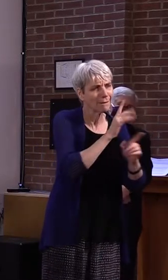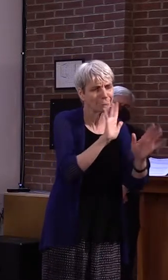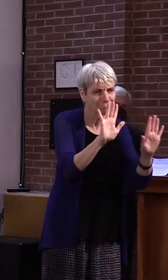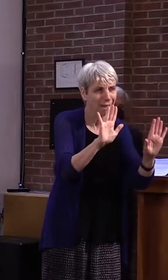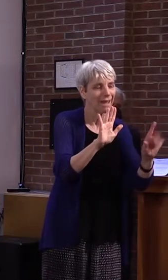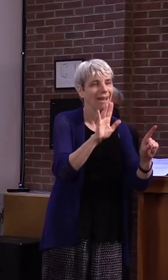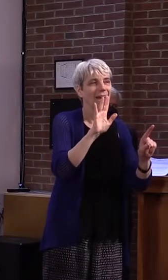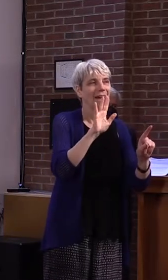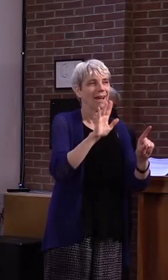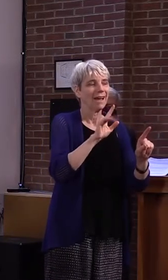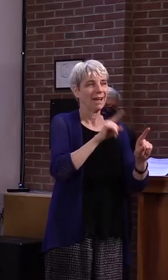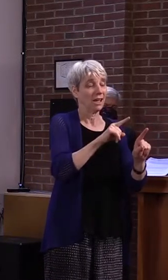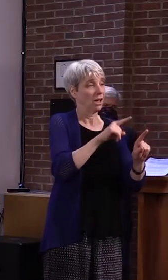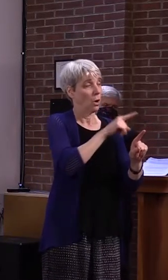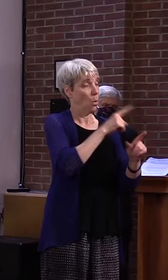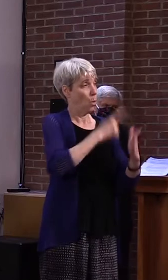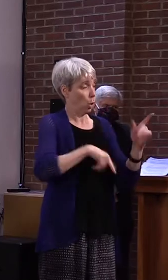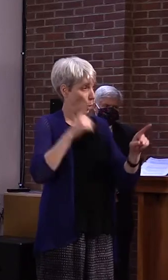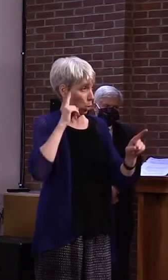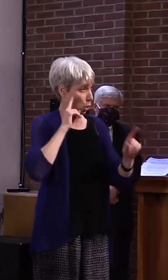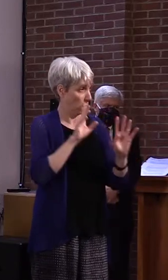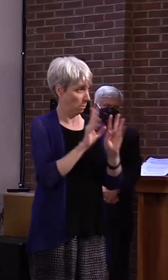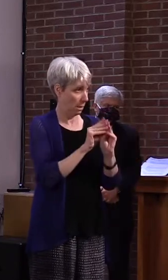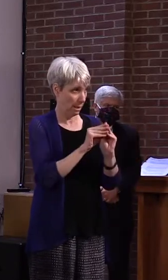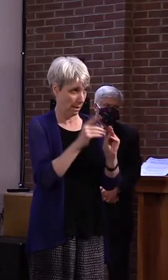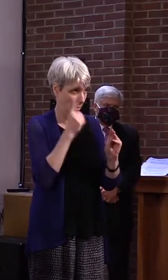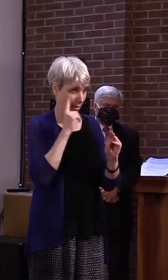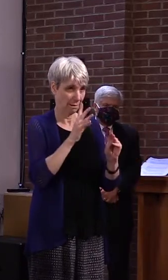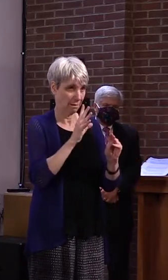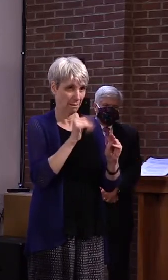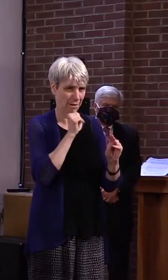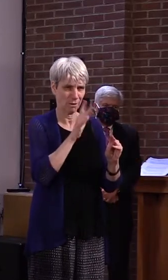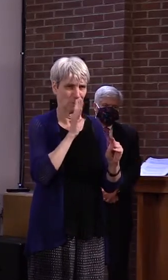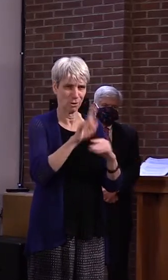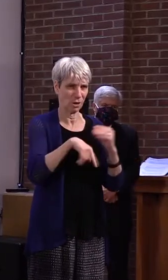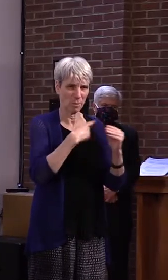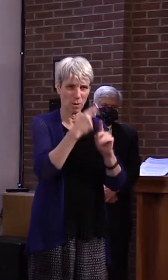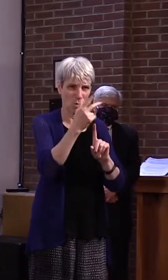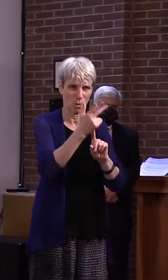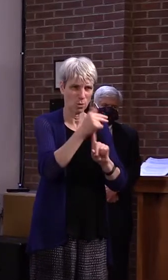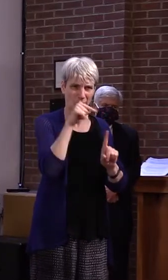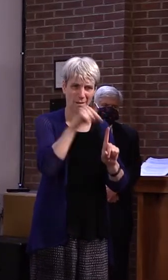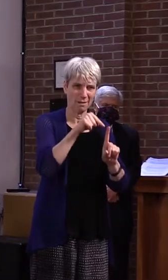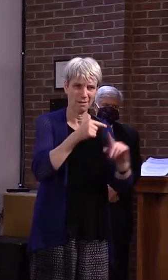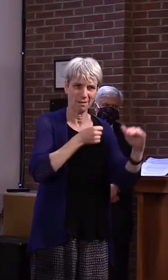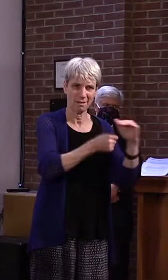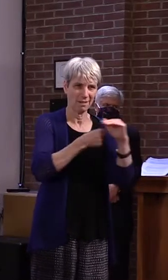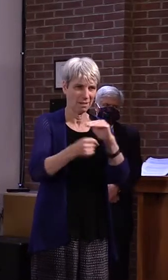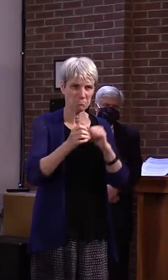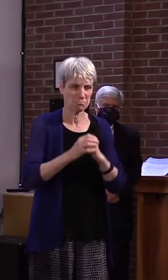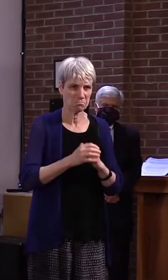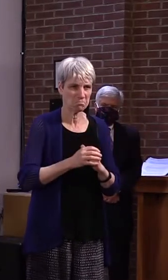sure what exactly that was in response to, but there is no indication that we have a resource deficit